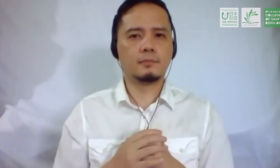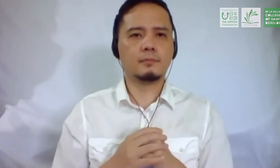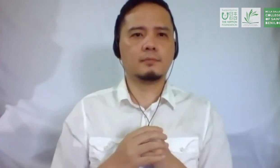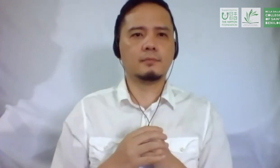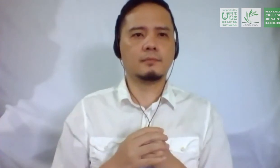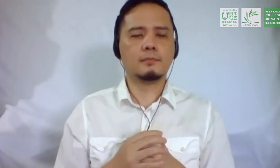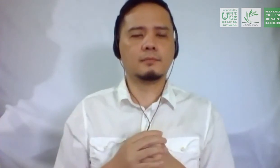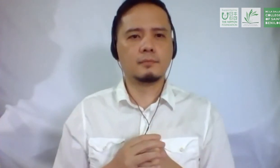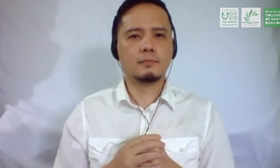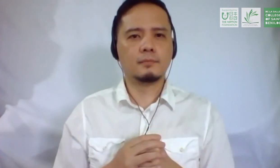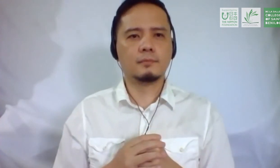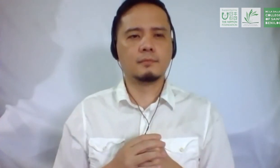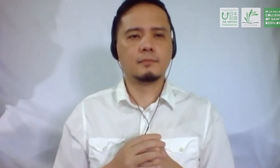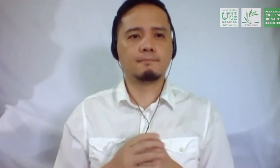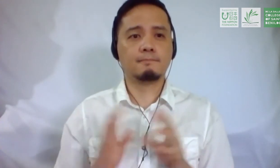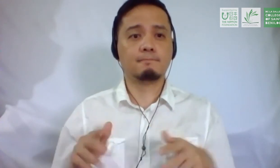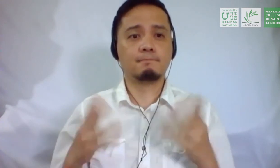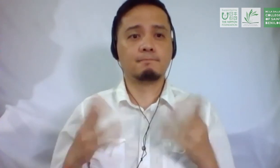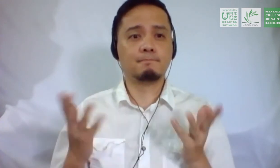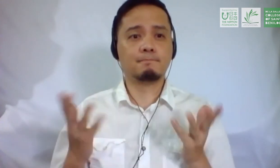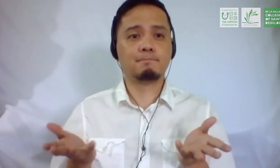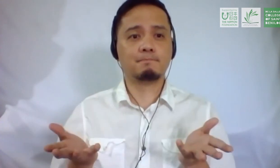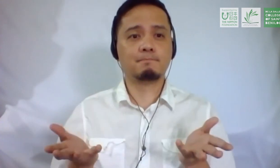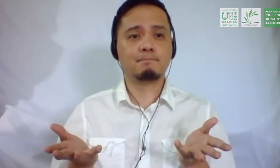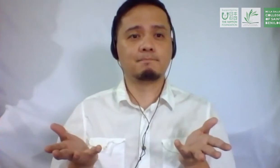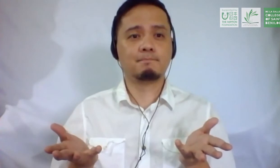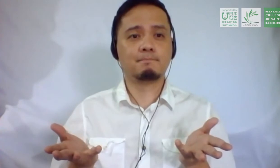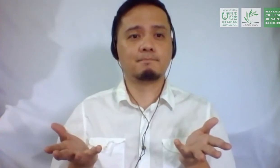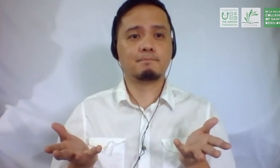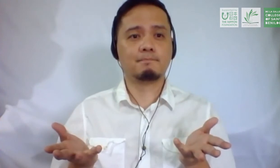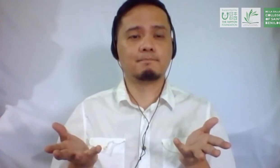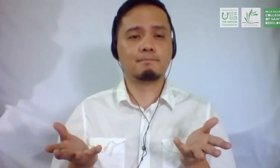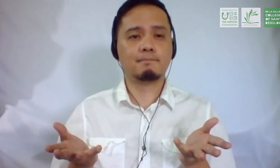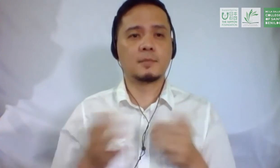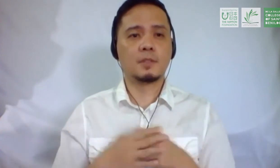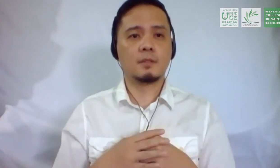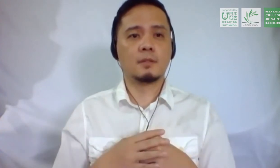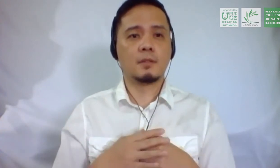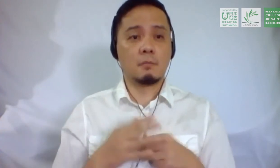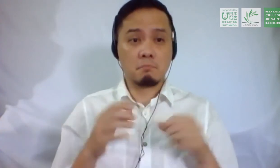So maybe you can ask other deaf people,